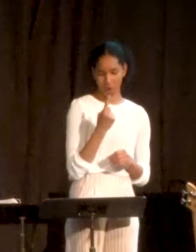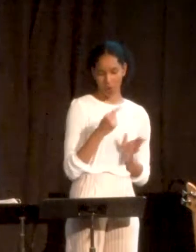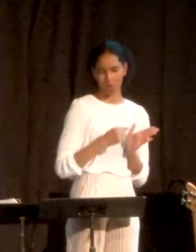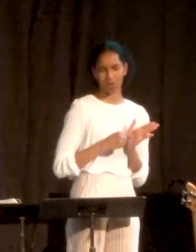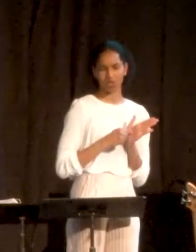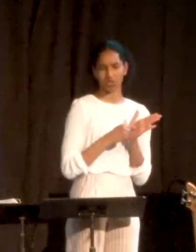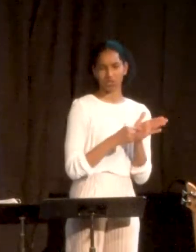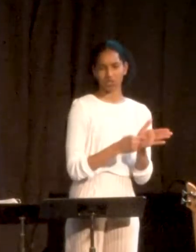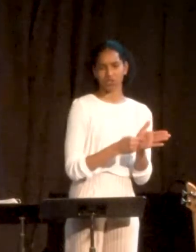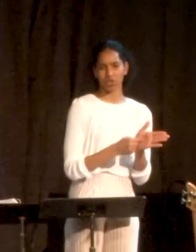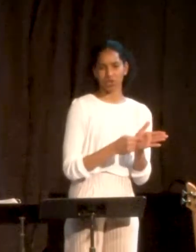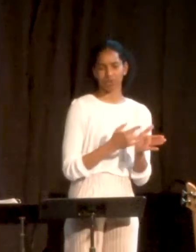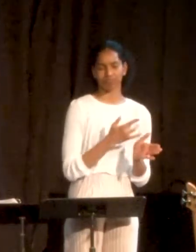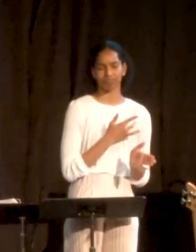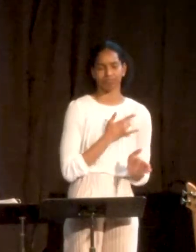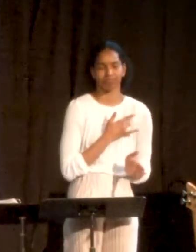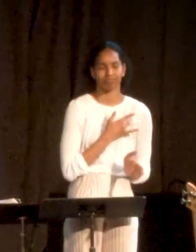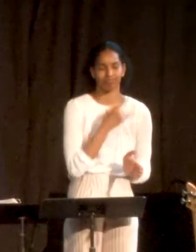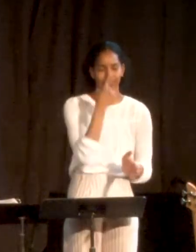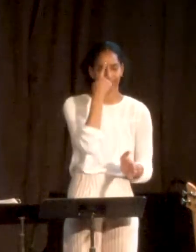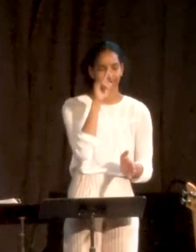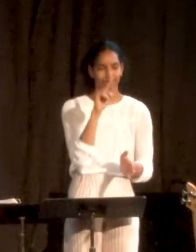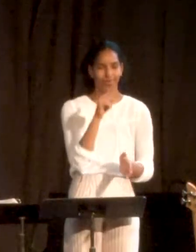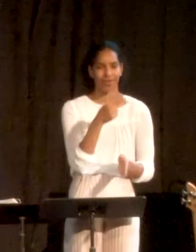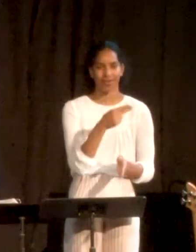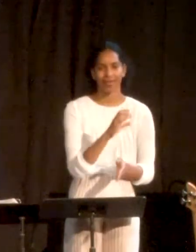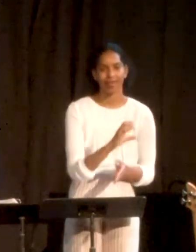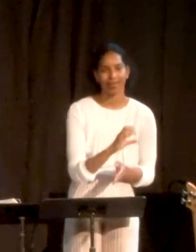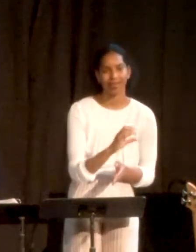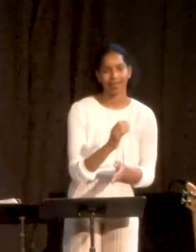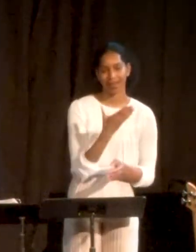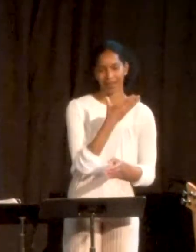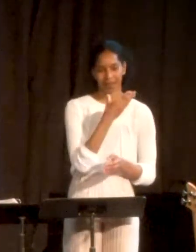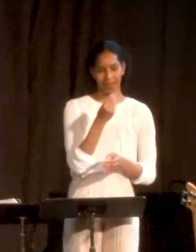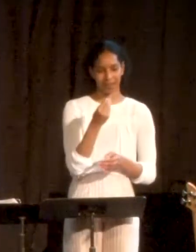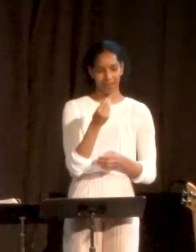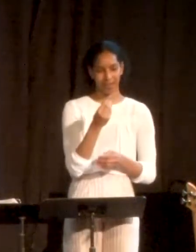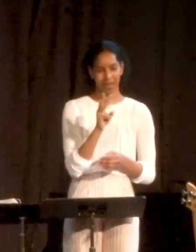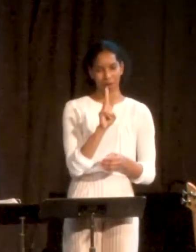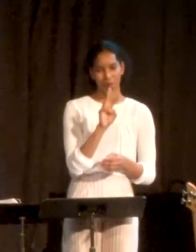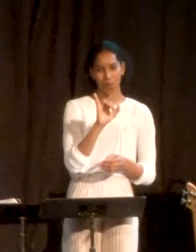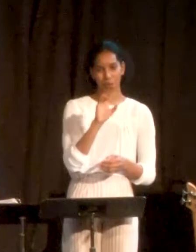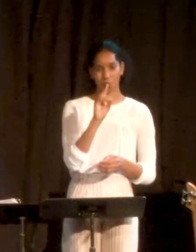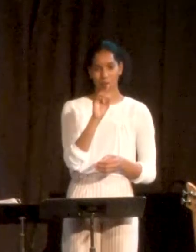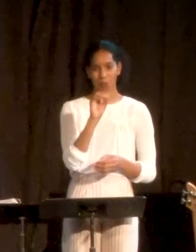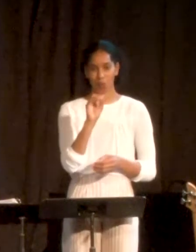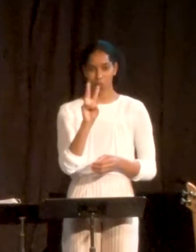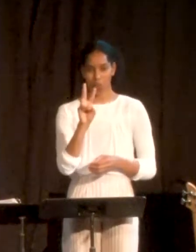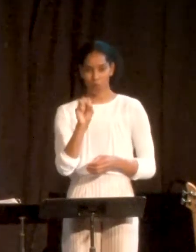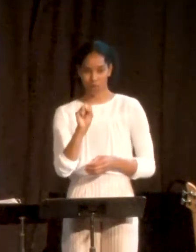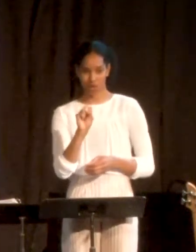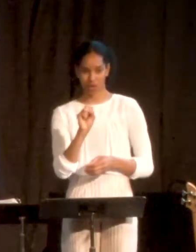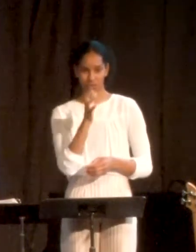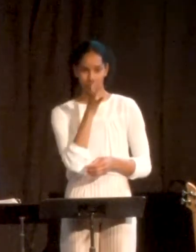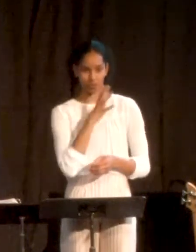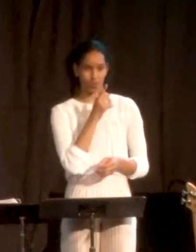for orphans. And Jerusalem had a disproportionate number of widows